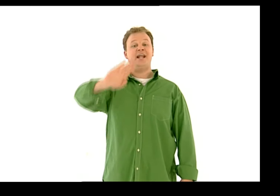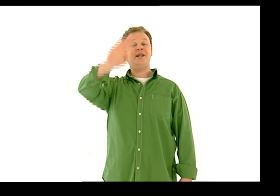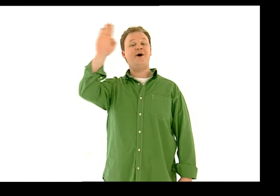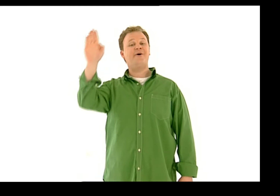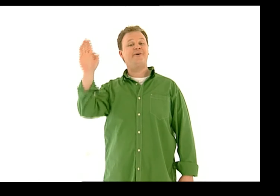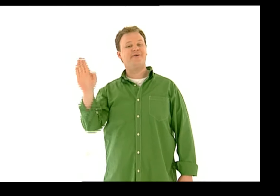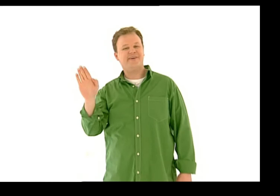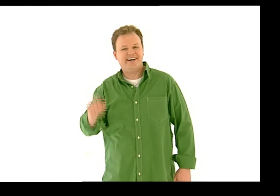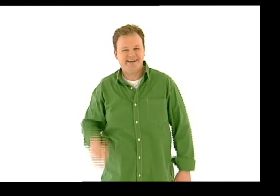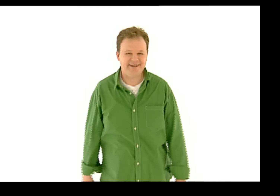hello,